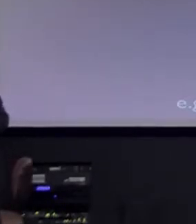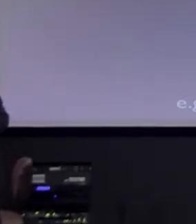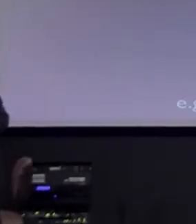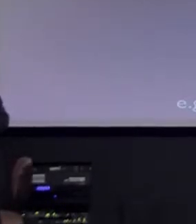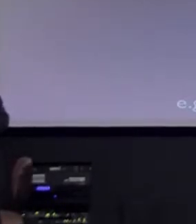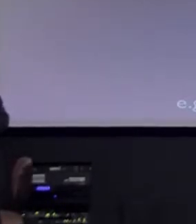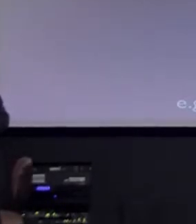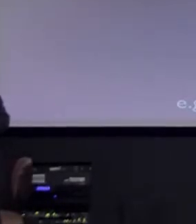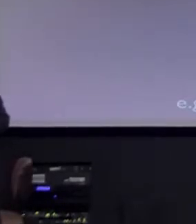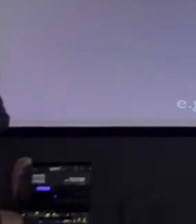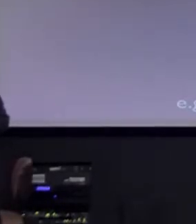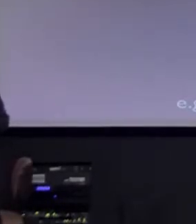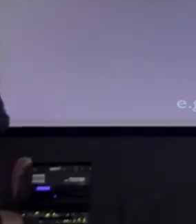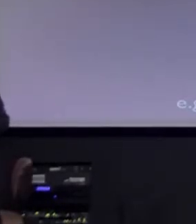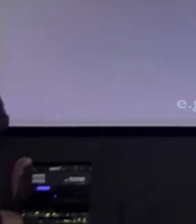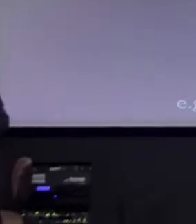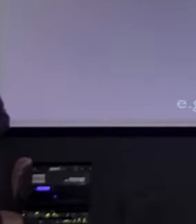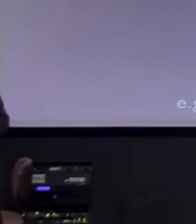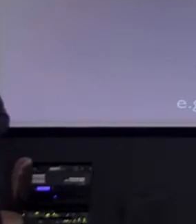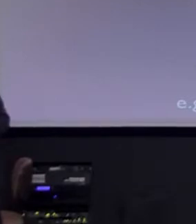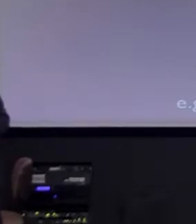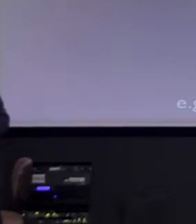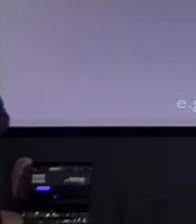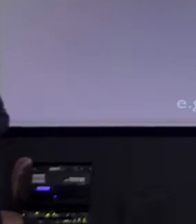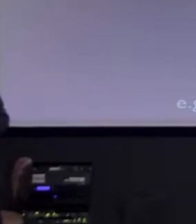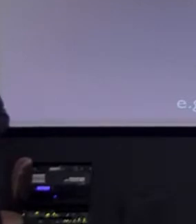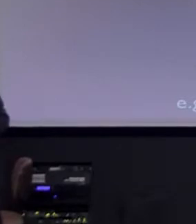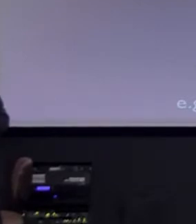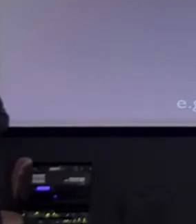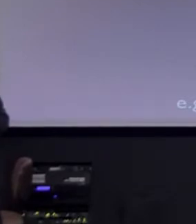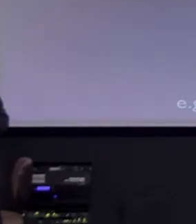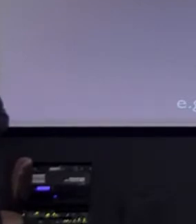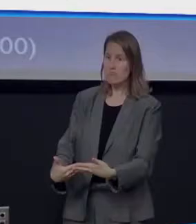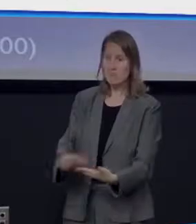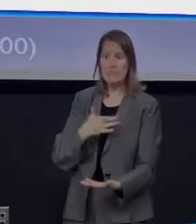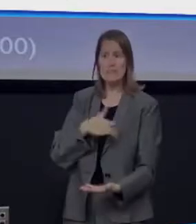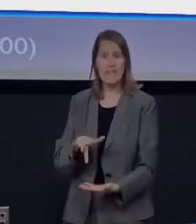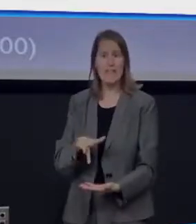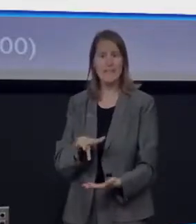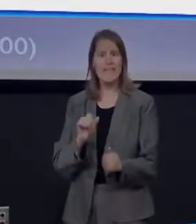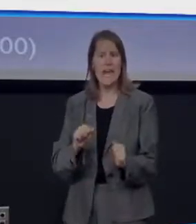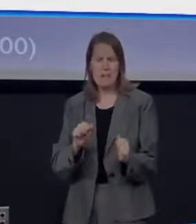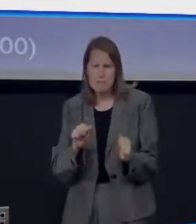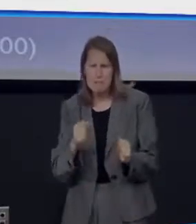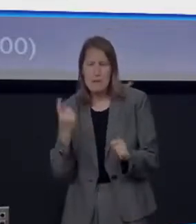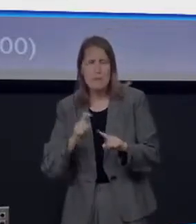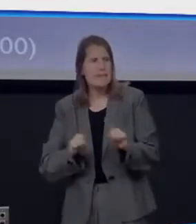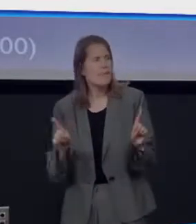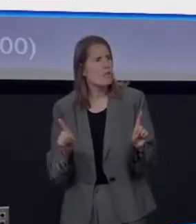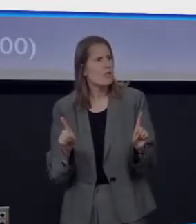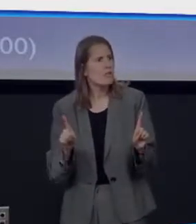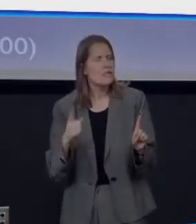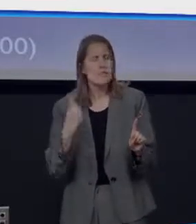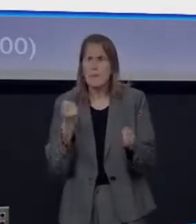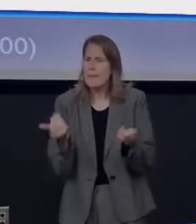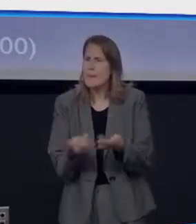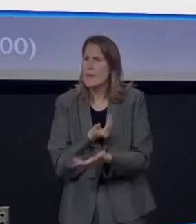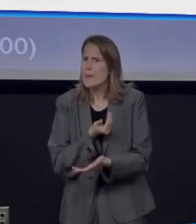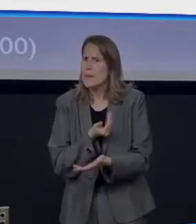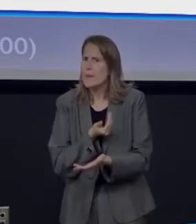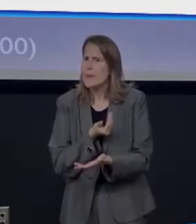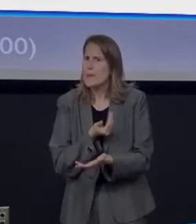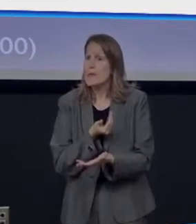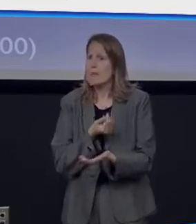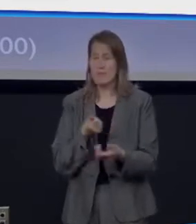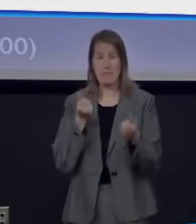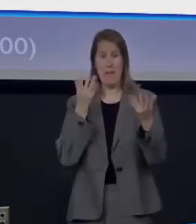different labs. So very young infants seem to be sensitive to the difference between large